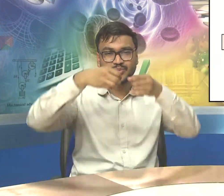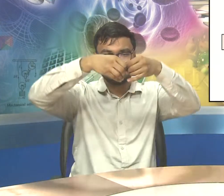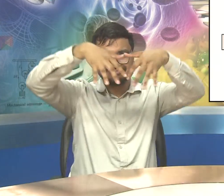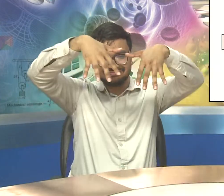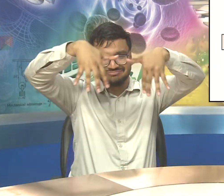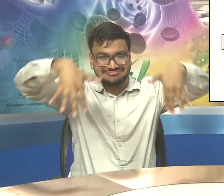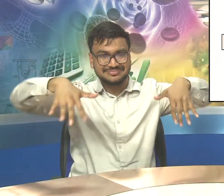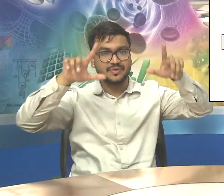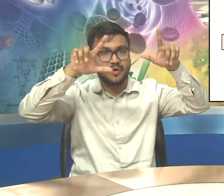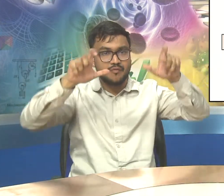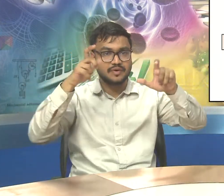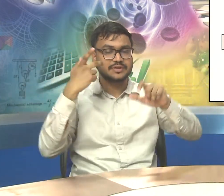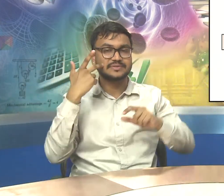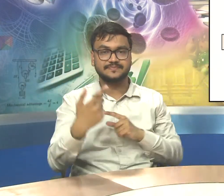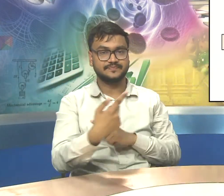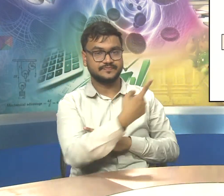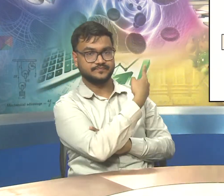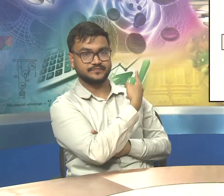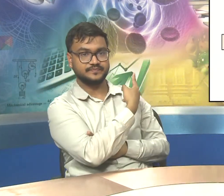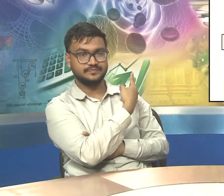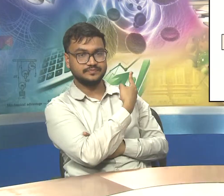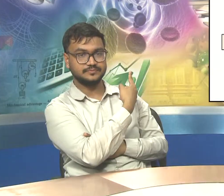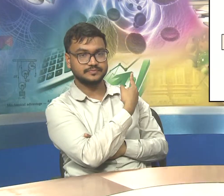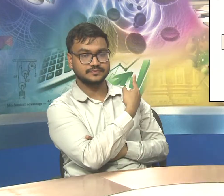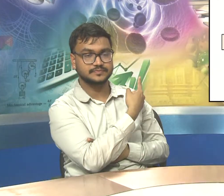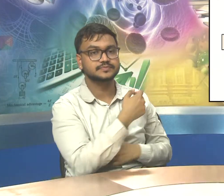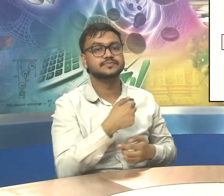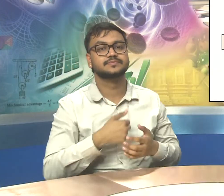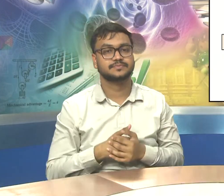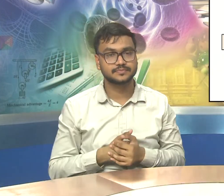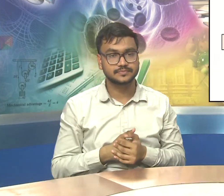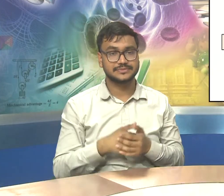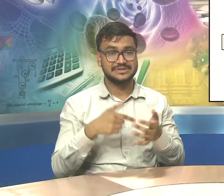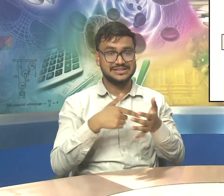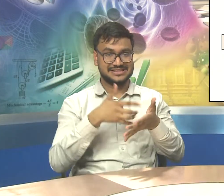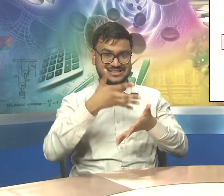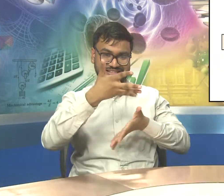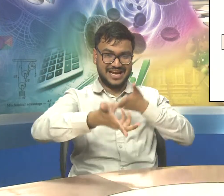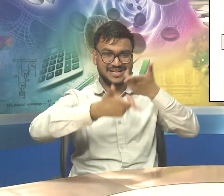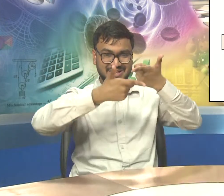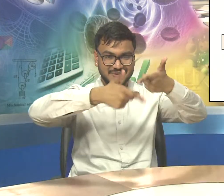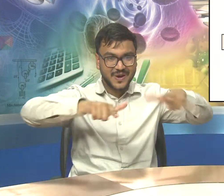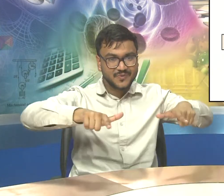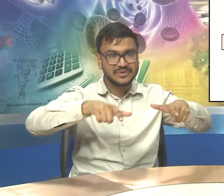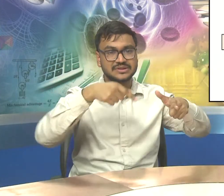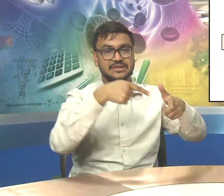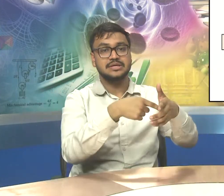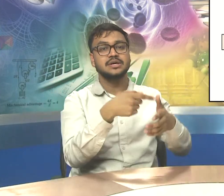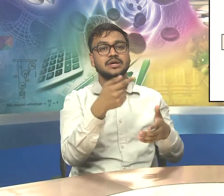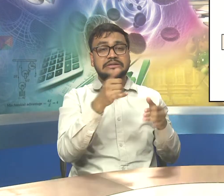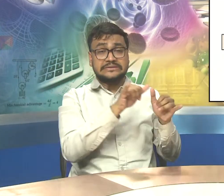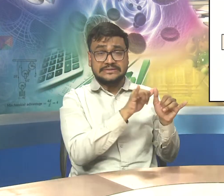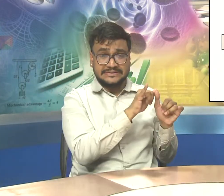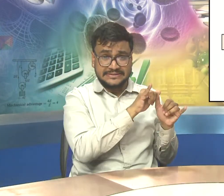There is a flow chart which is showing wrong beliefs about Indian